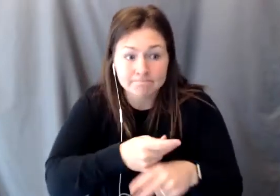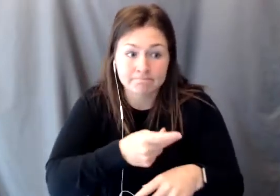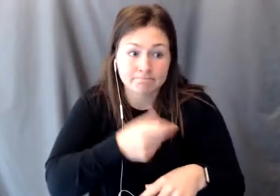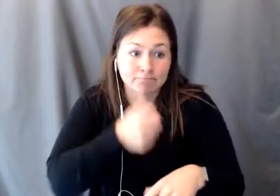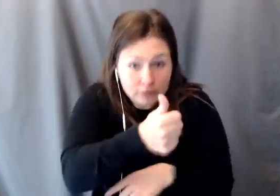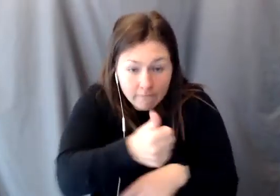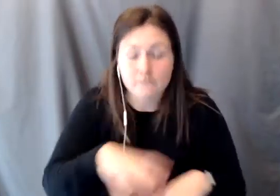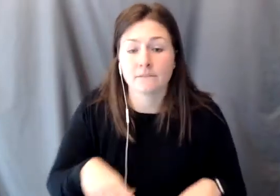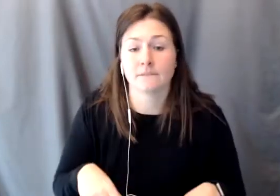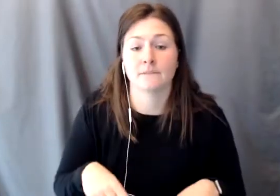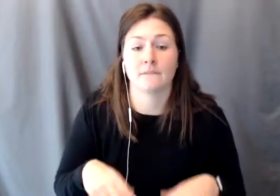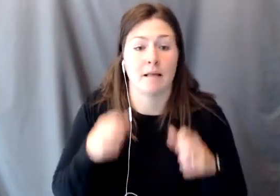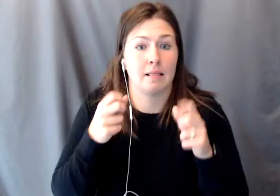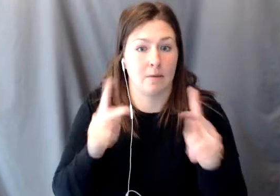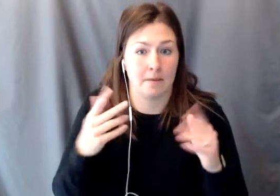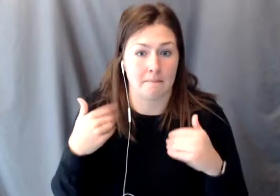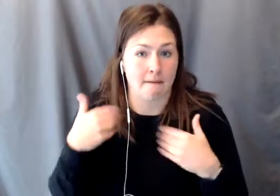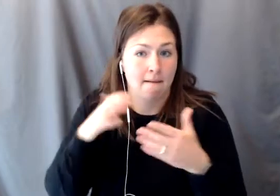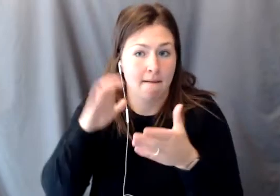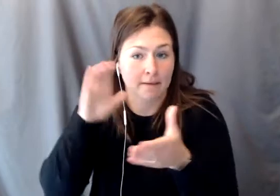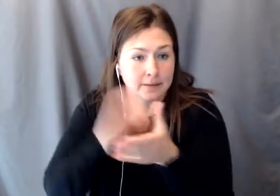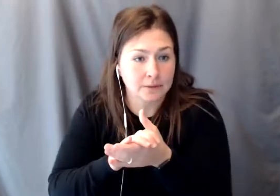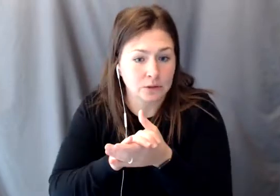husband do his deal, and